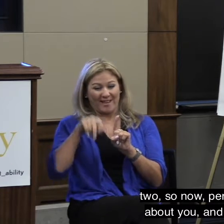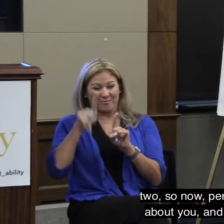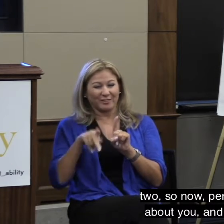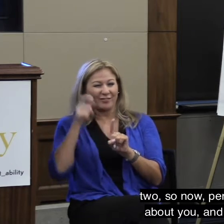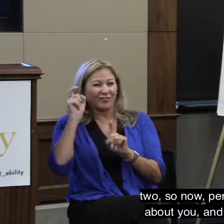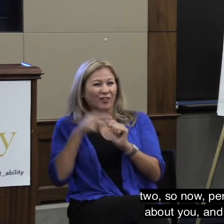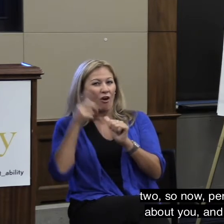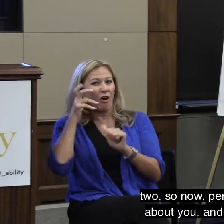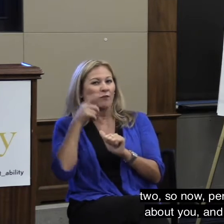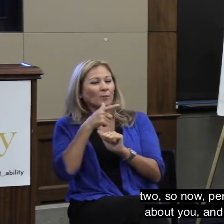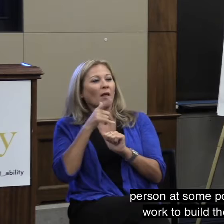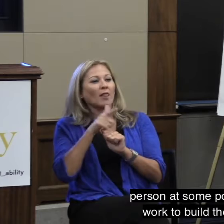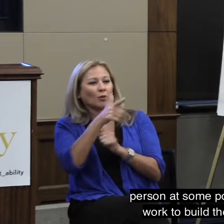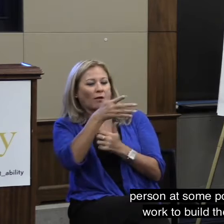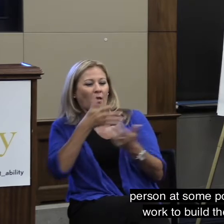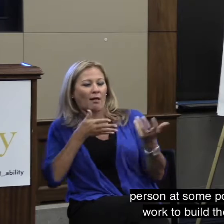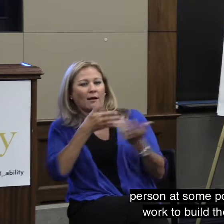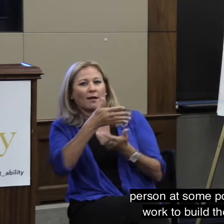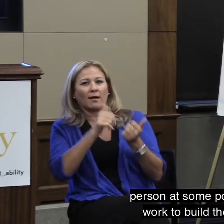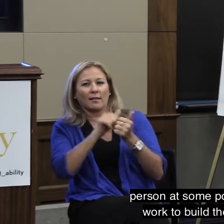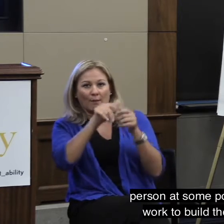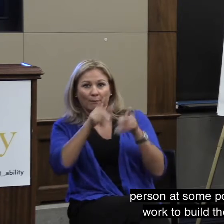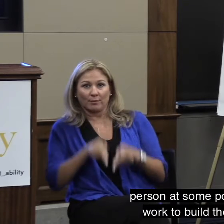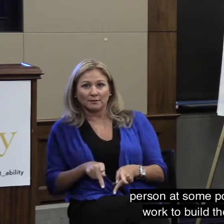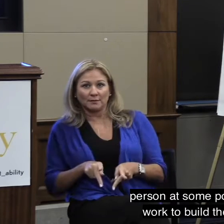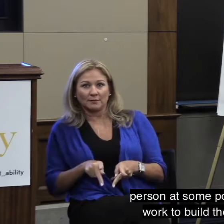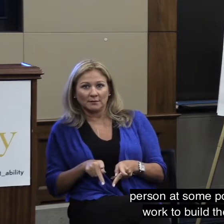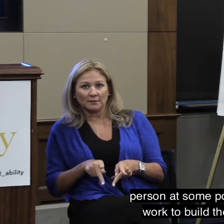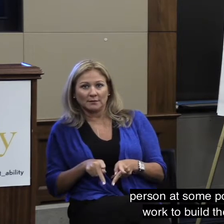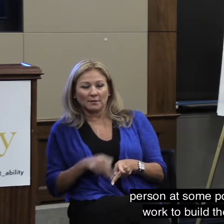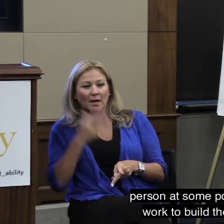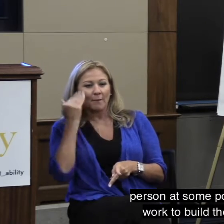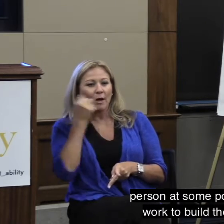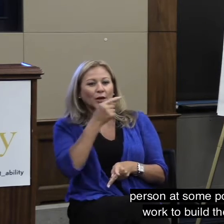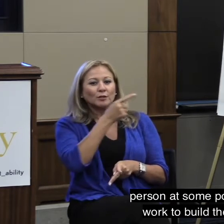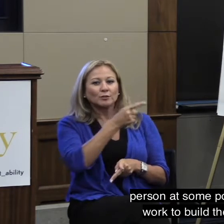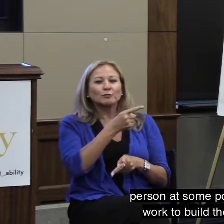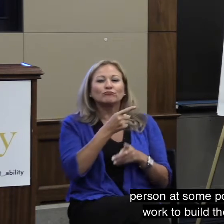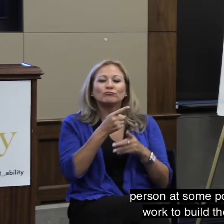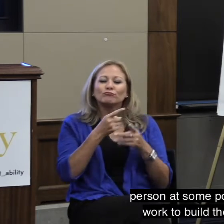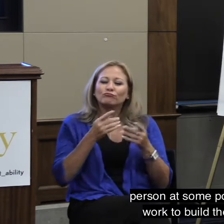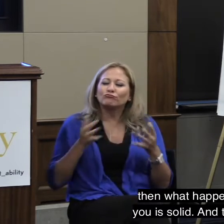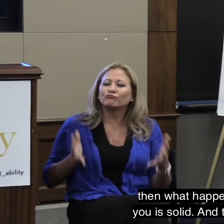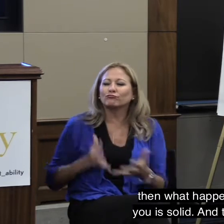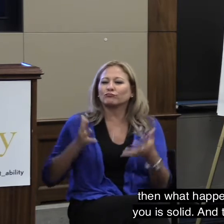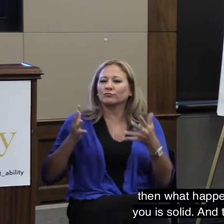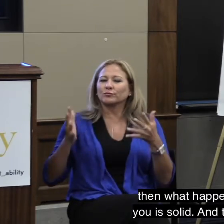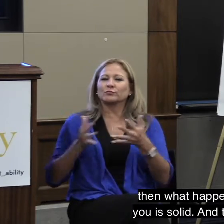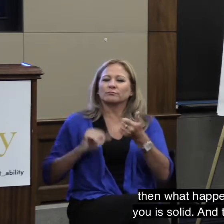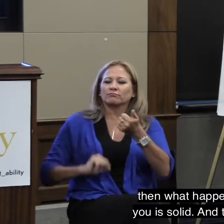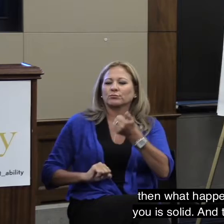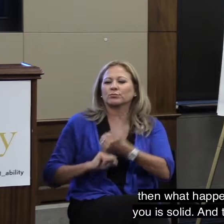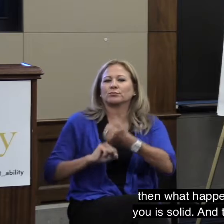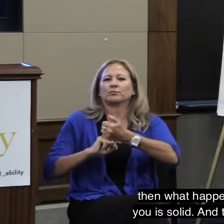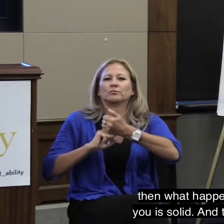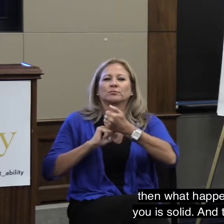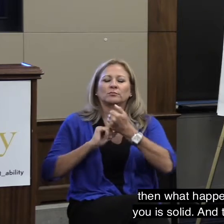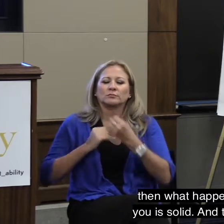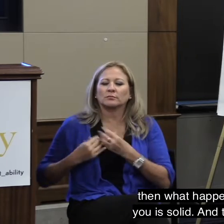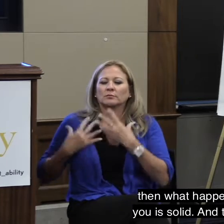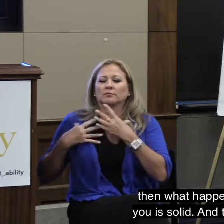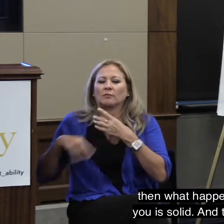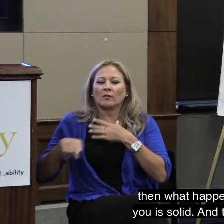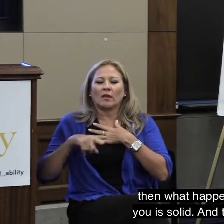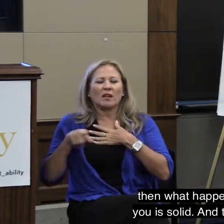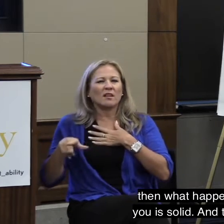and then you interact with that person at some point, and then because of how you work to build them up by supporting them, then what happens is now their opinion of